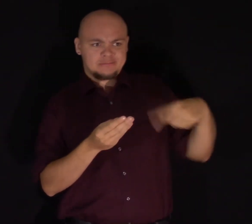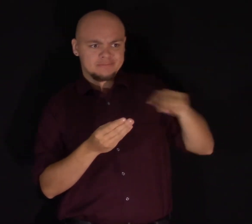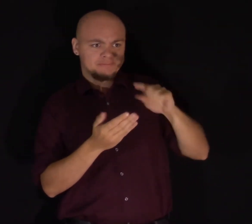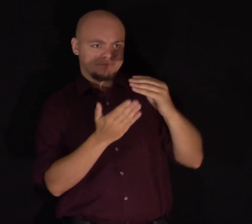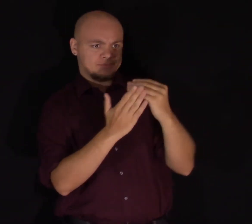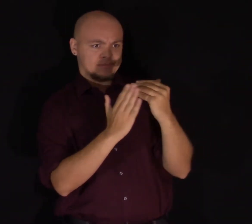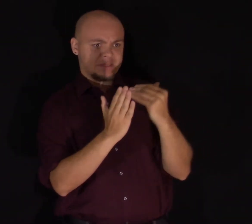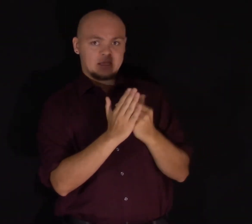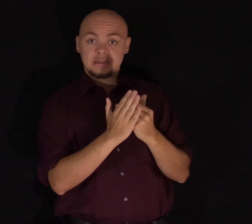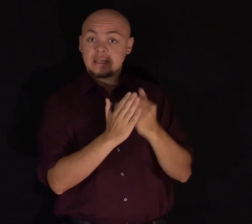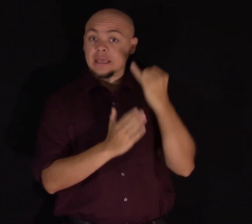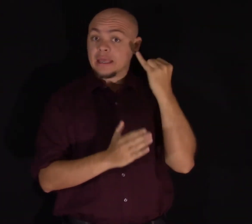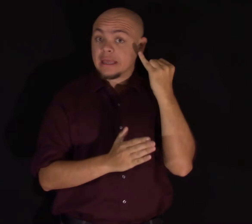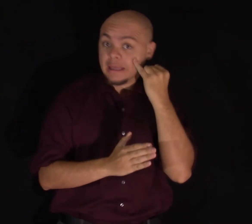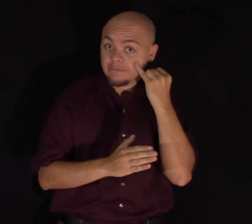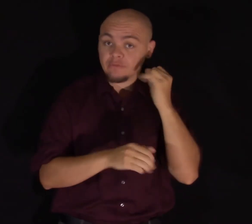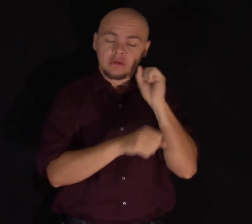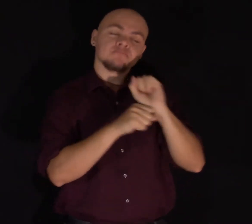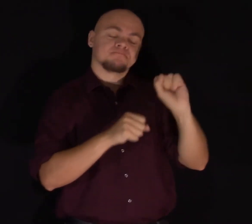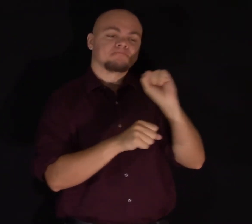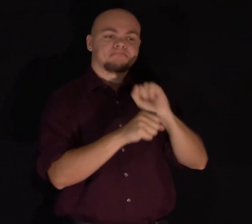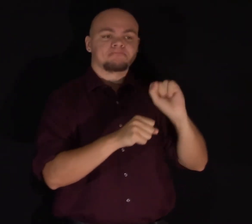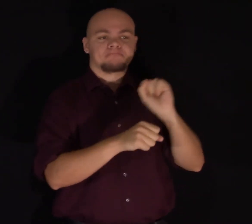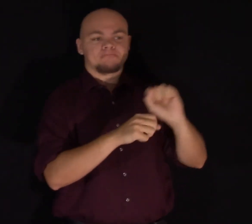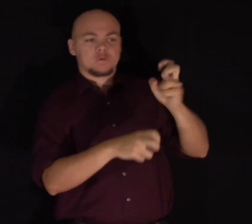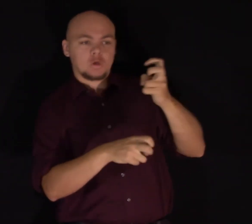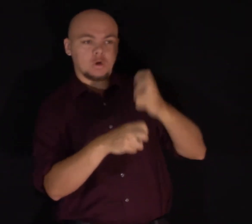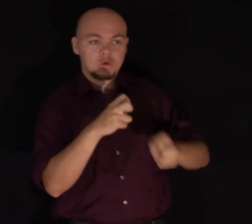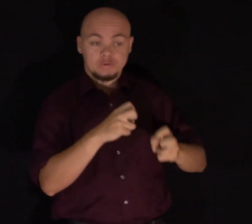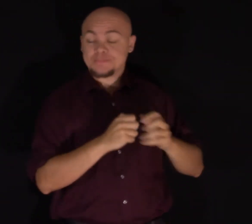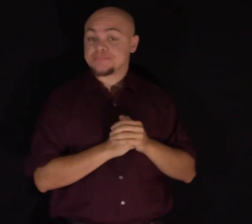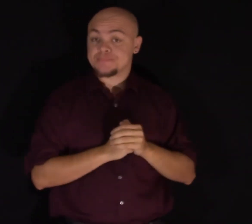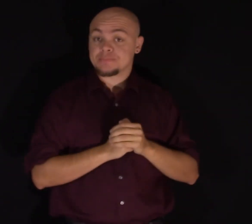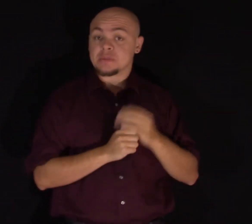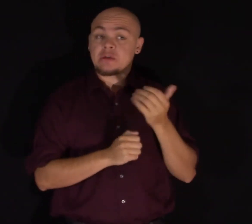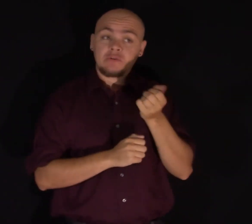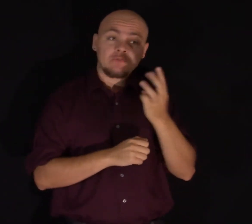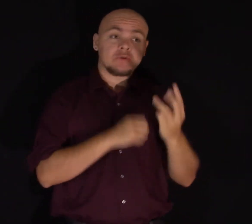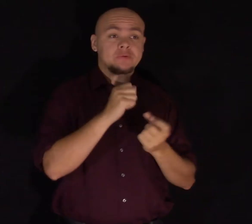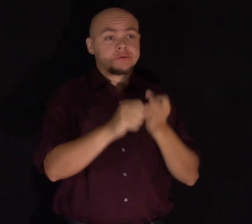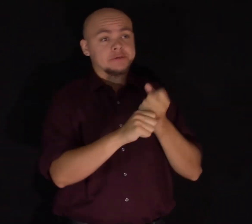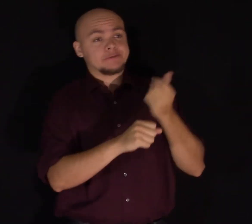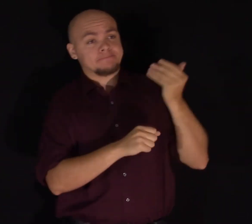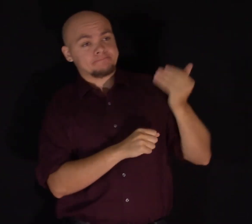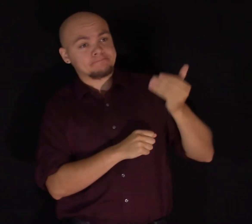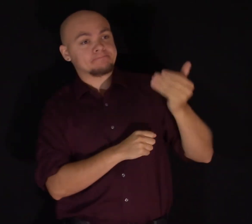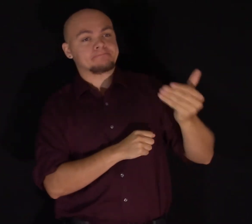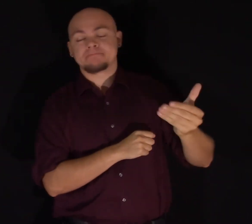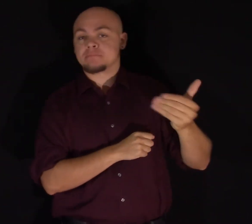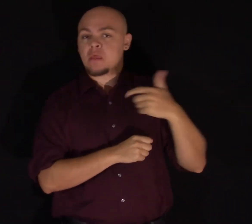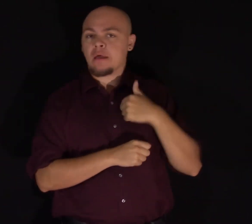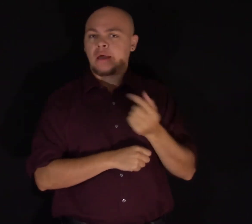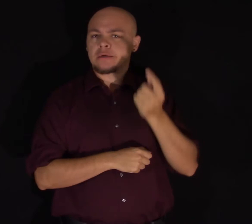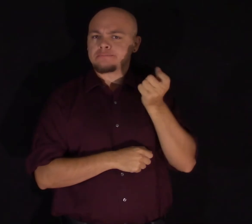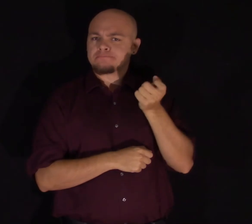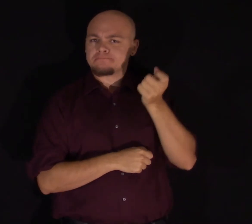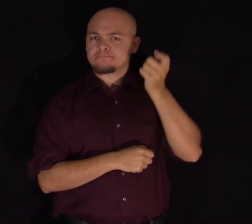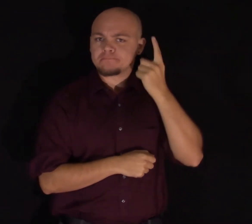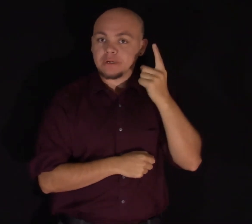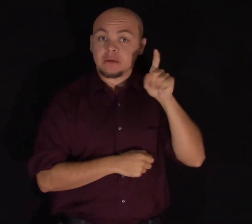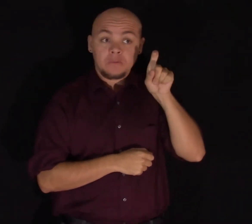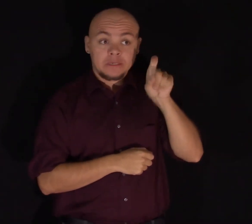worked hard and long enough. After several more years of teaching, I came to the conclusion that what we need